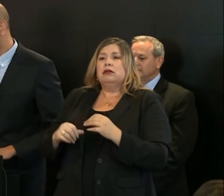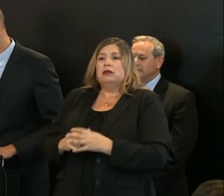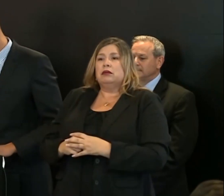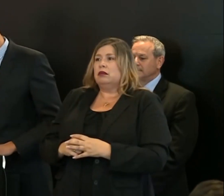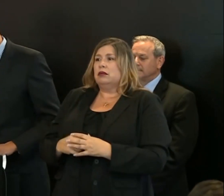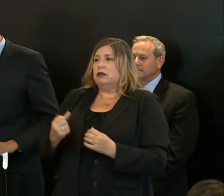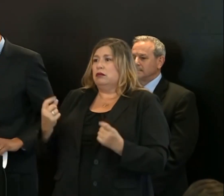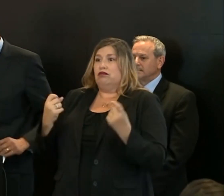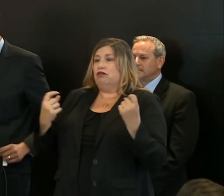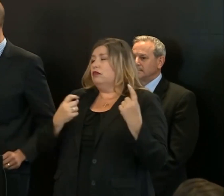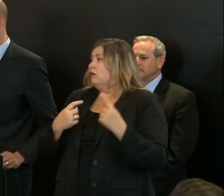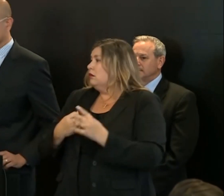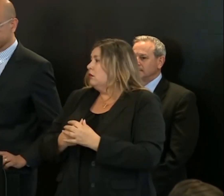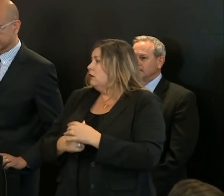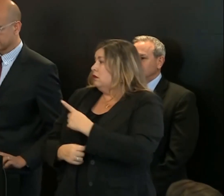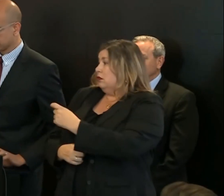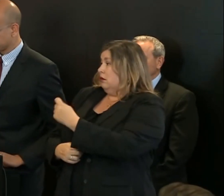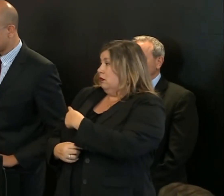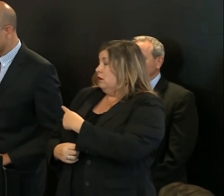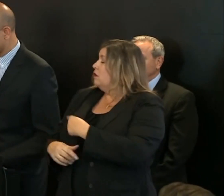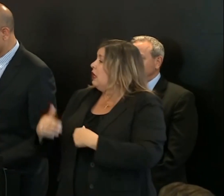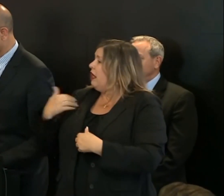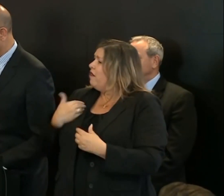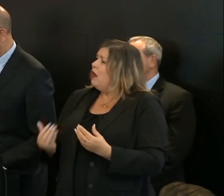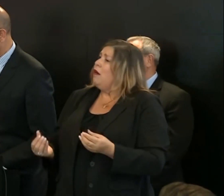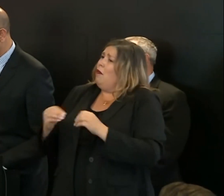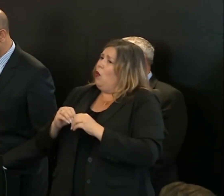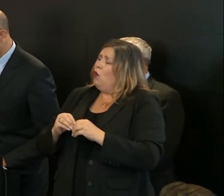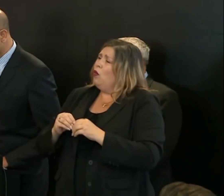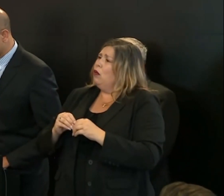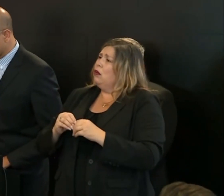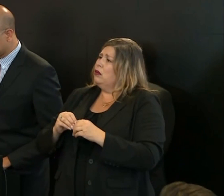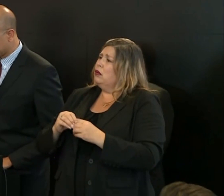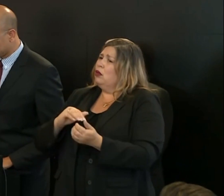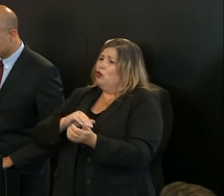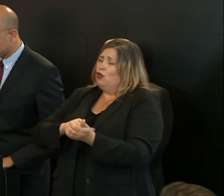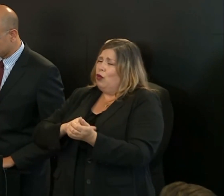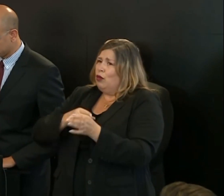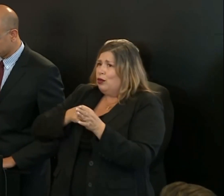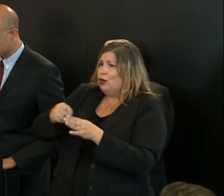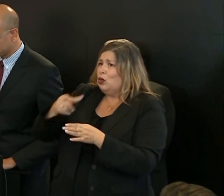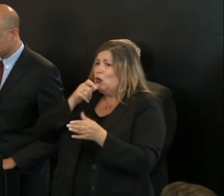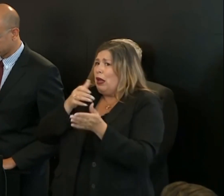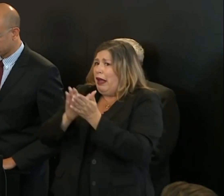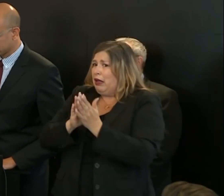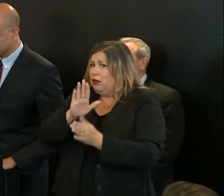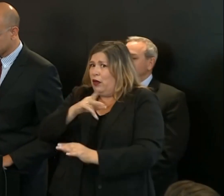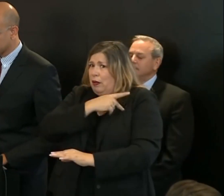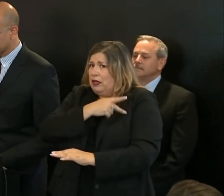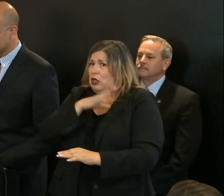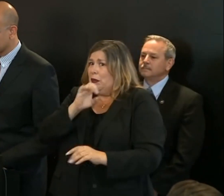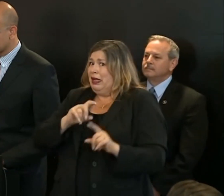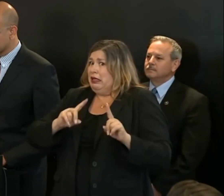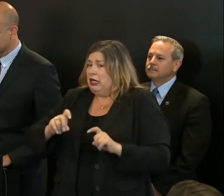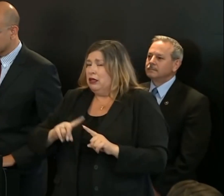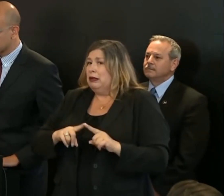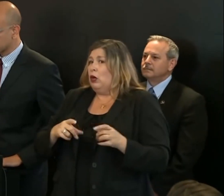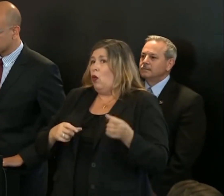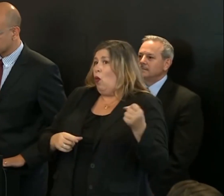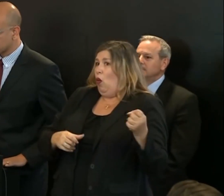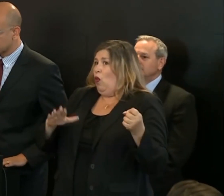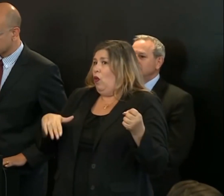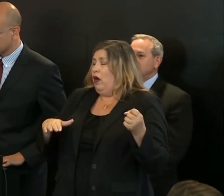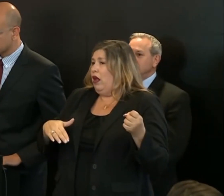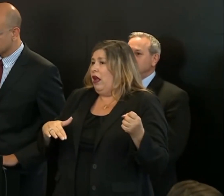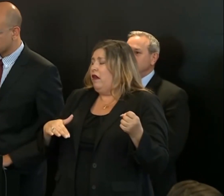Are there more clinicians who have requested that their patients be tested, but they haven't because they haven't